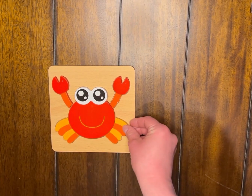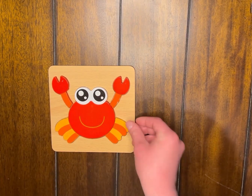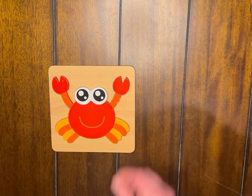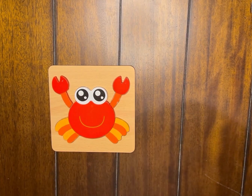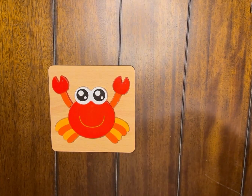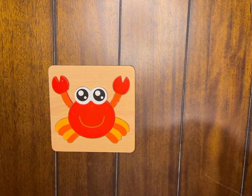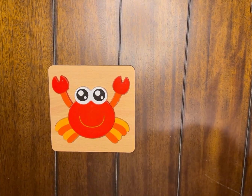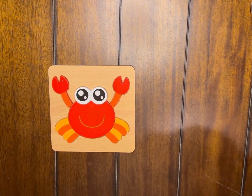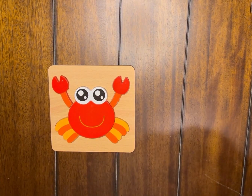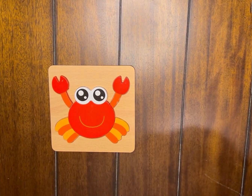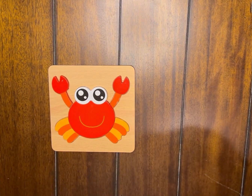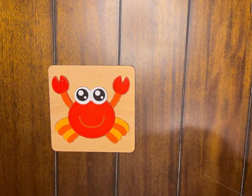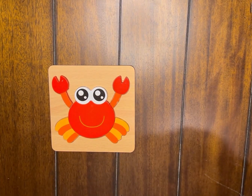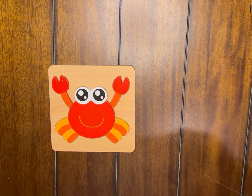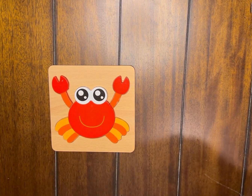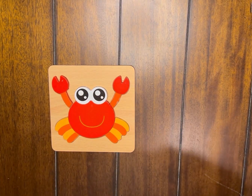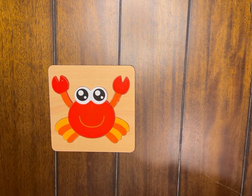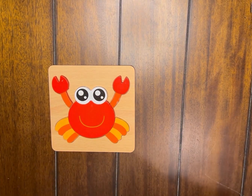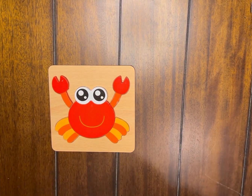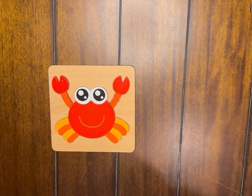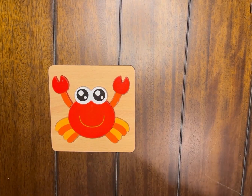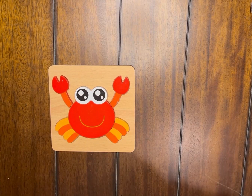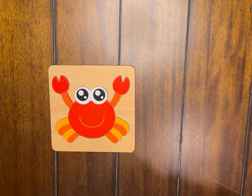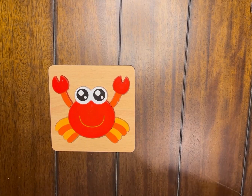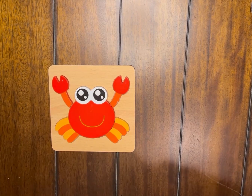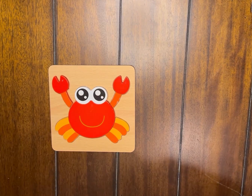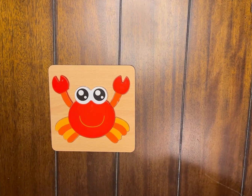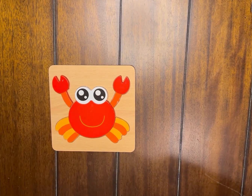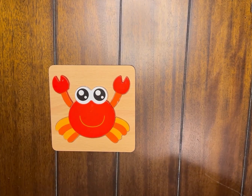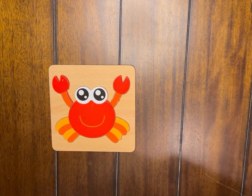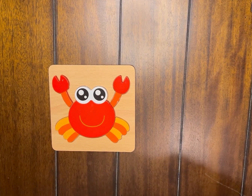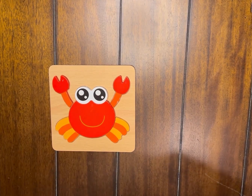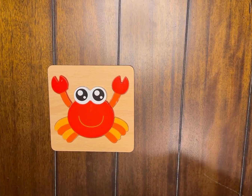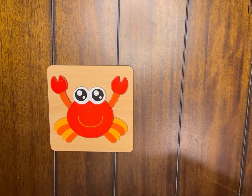Stop. Great job. Thank you for helping me finish the puzzle of the crab.